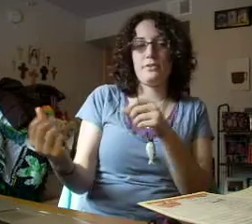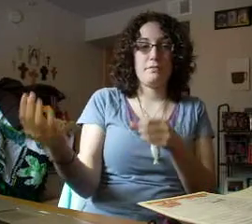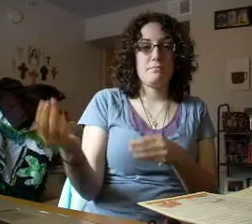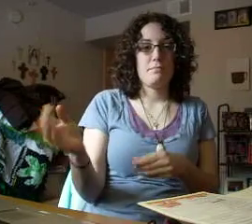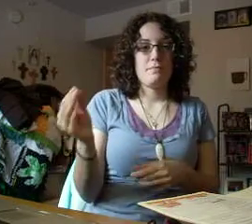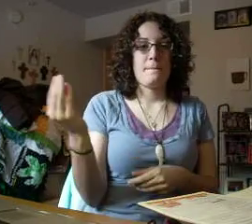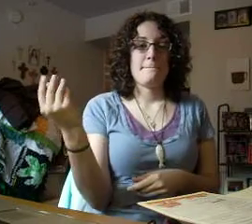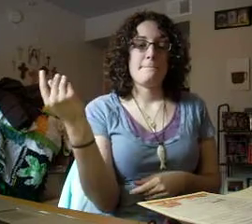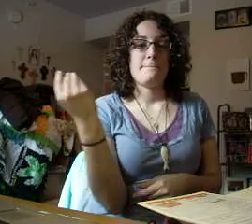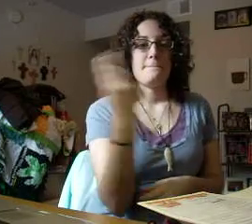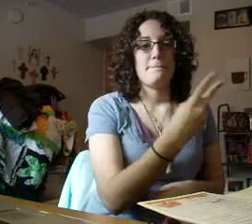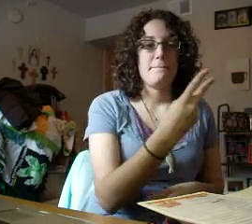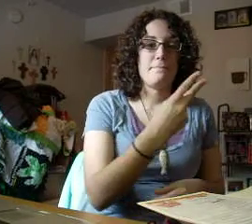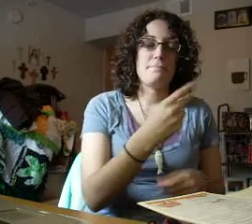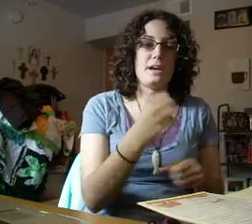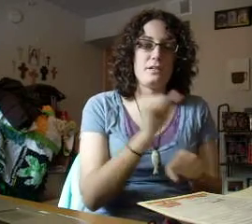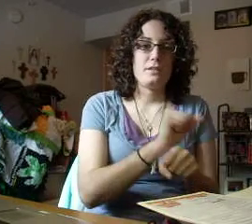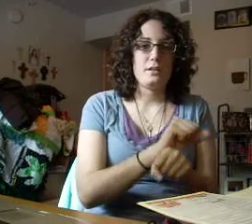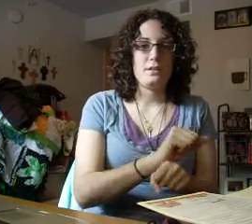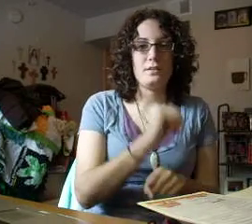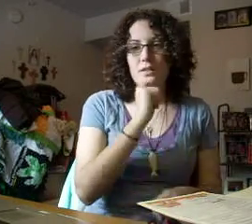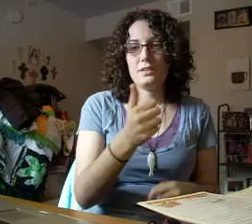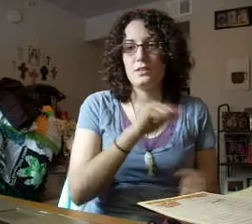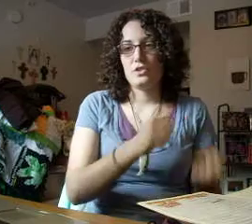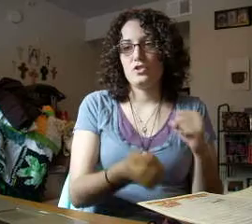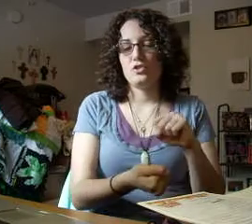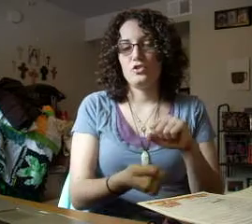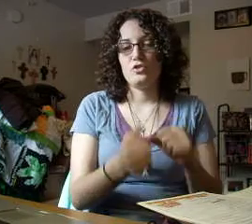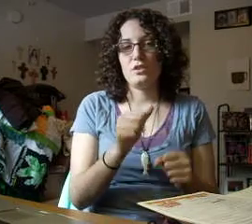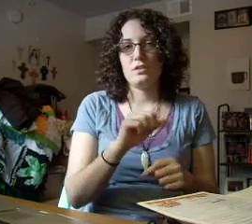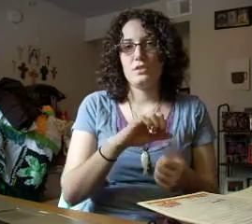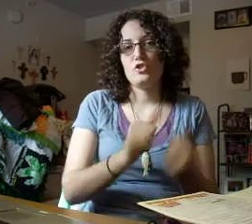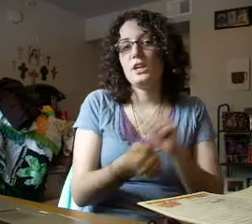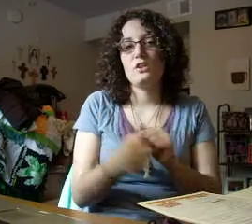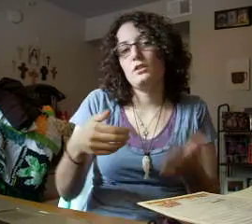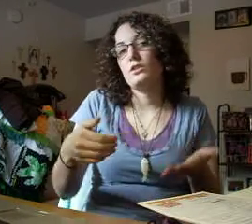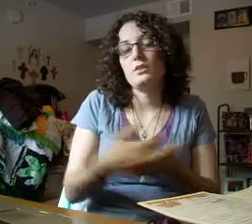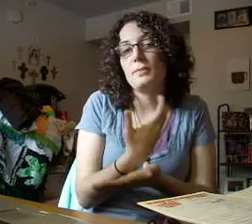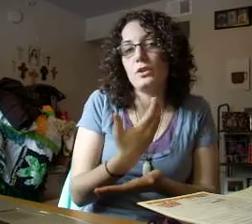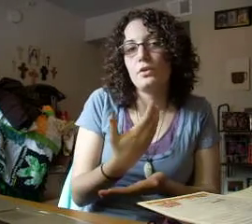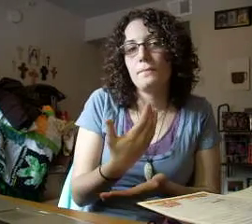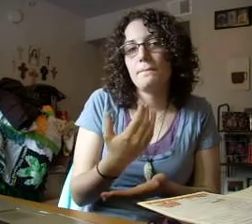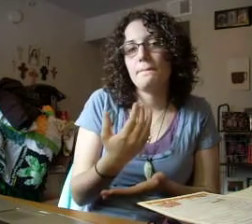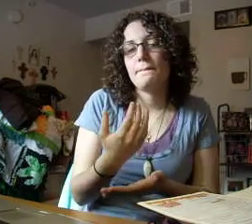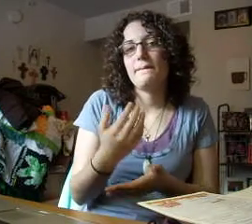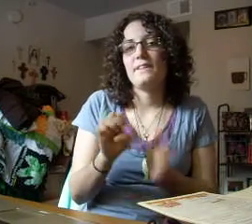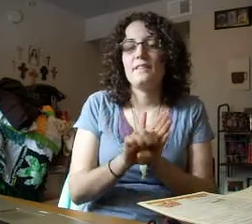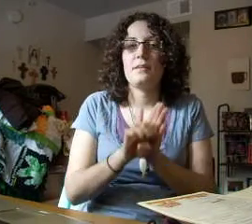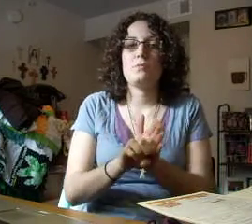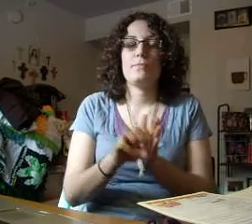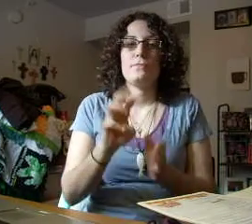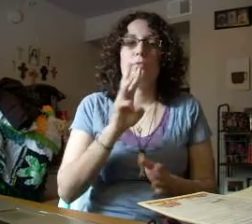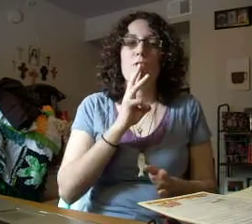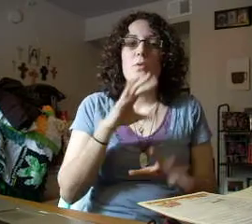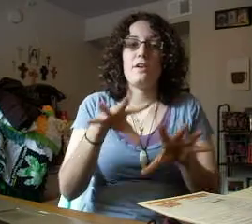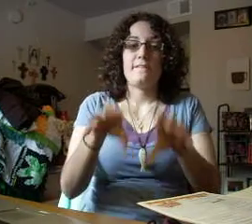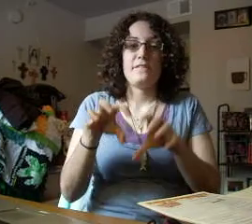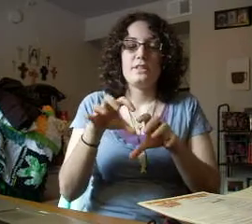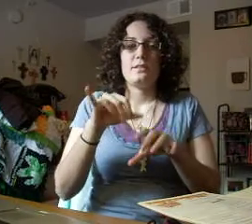don't change the substance into a new thing. For instance, when water freezes into ice, it's still H2O, so therefore